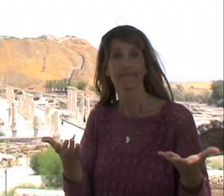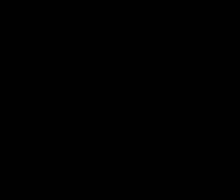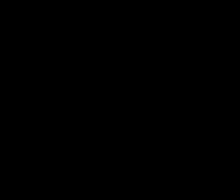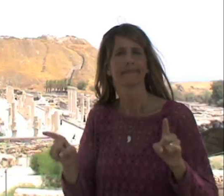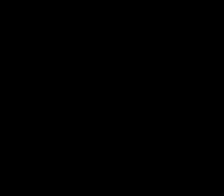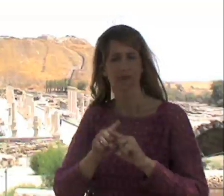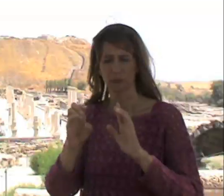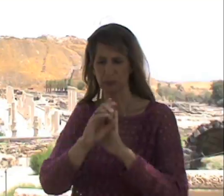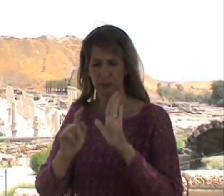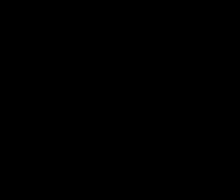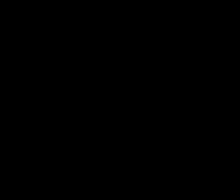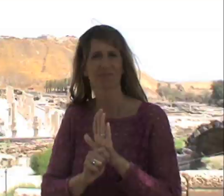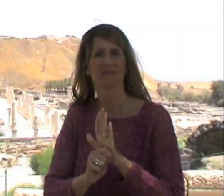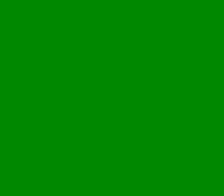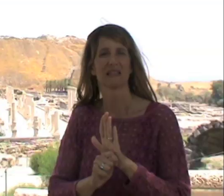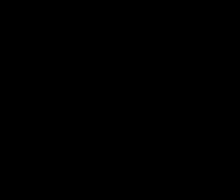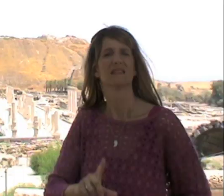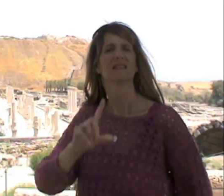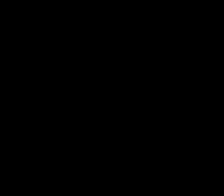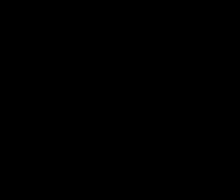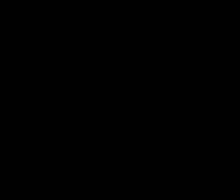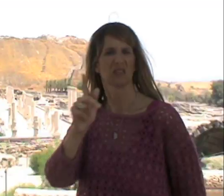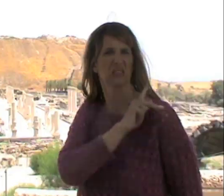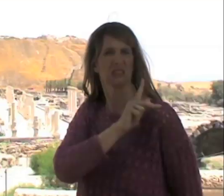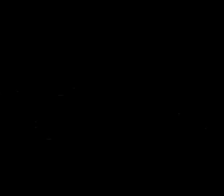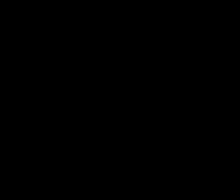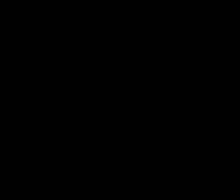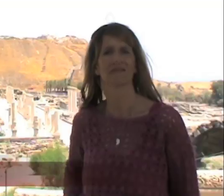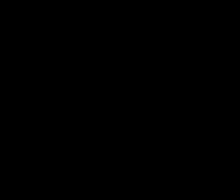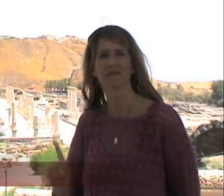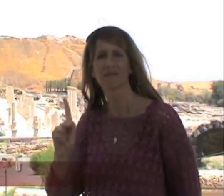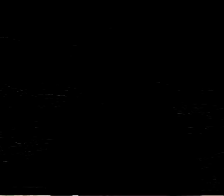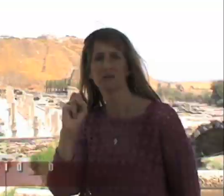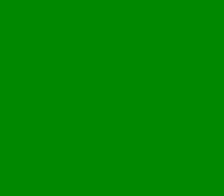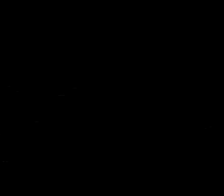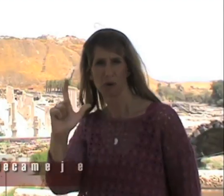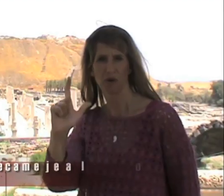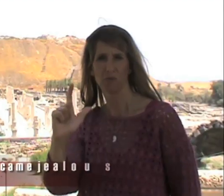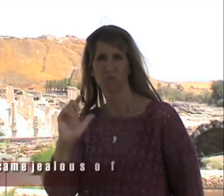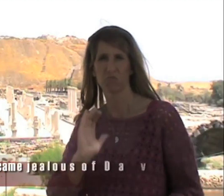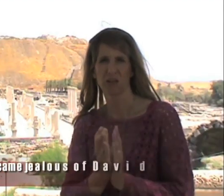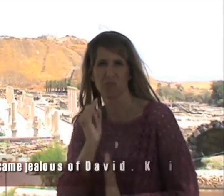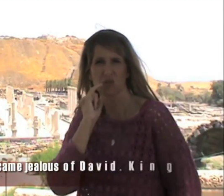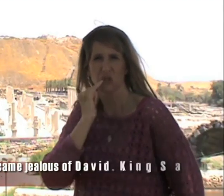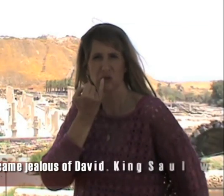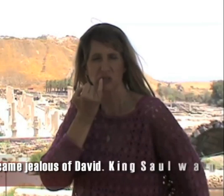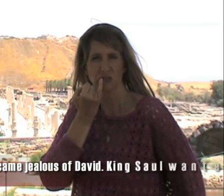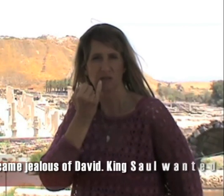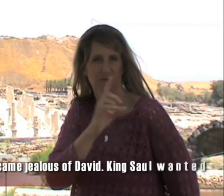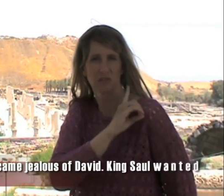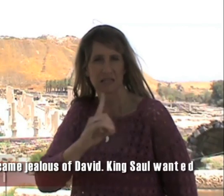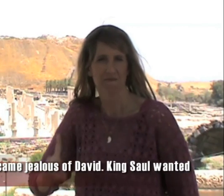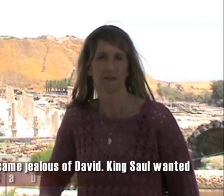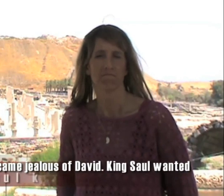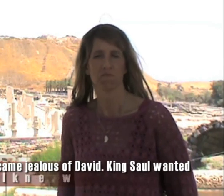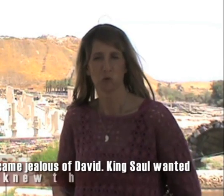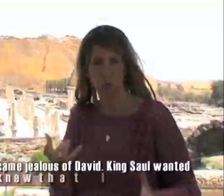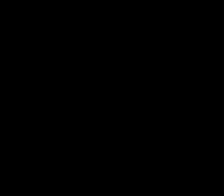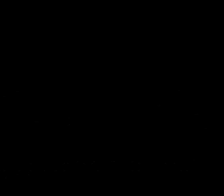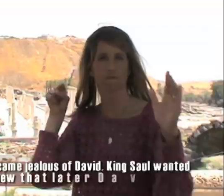friends. In the Old Testament, later we see the king Saul